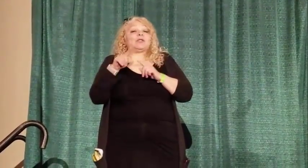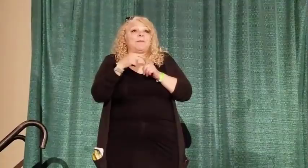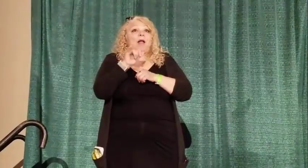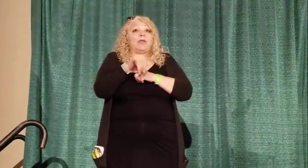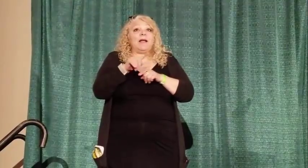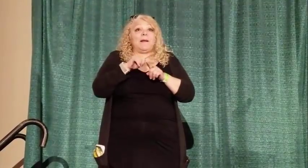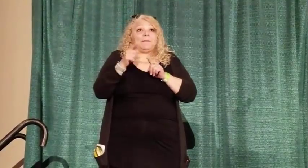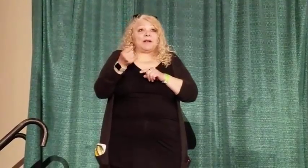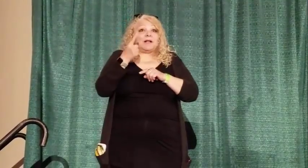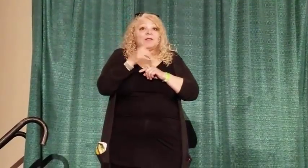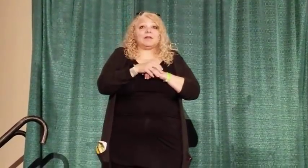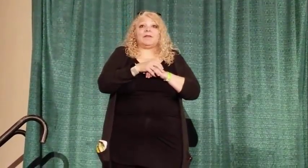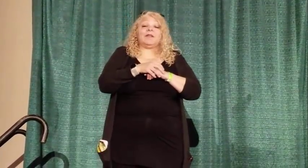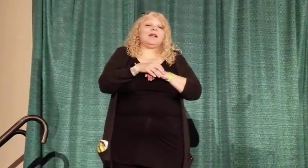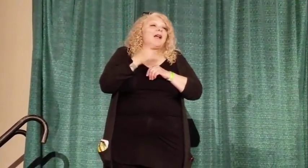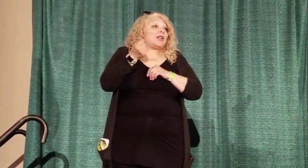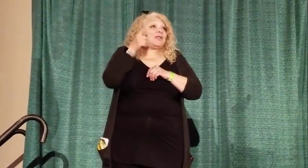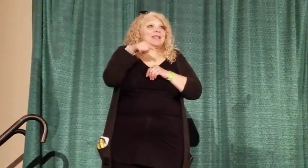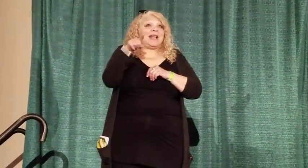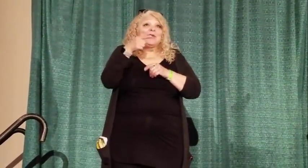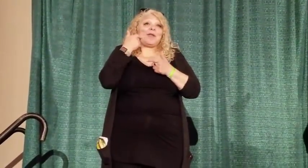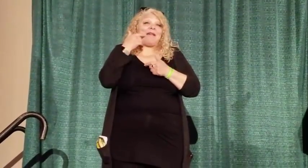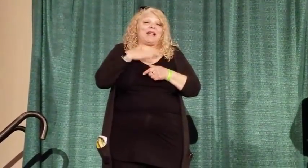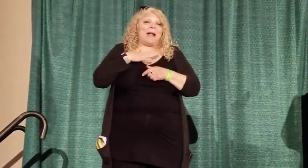It's so good to have a bunch of people who haven't heard my jokes before.